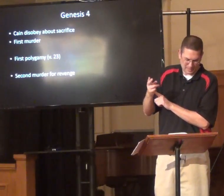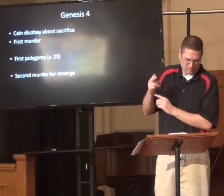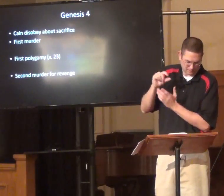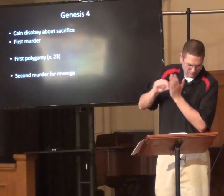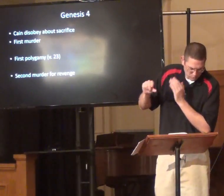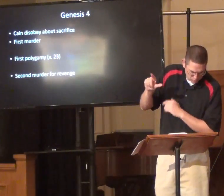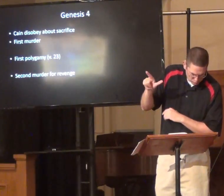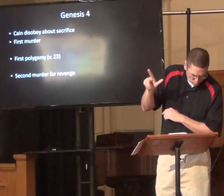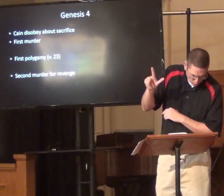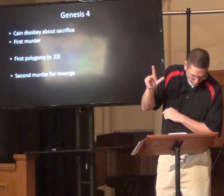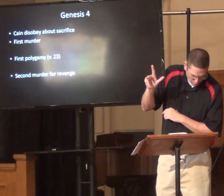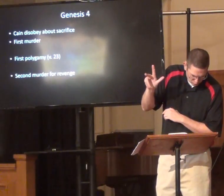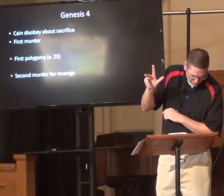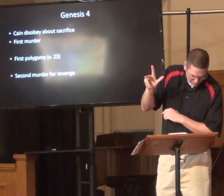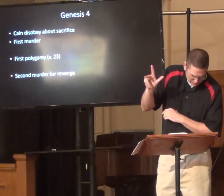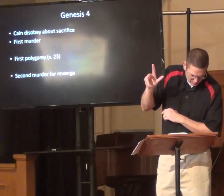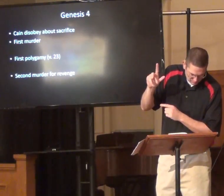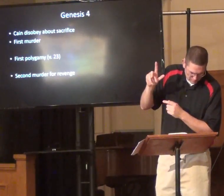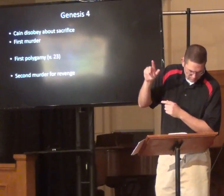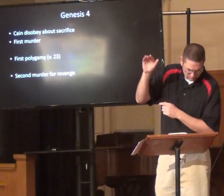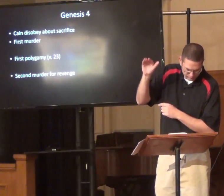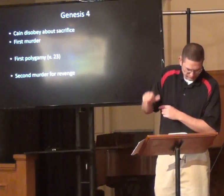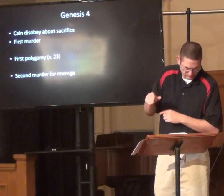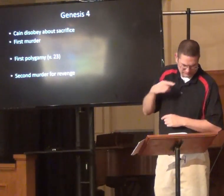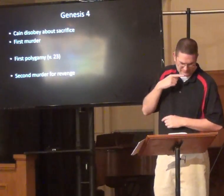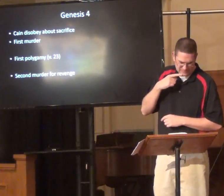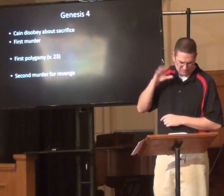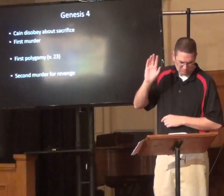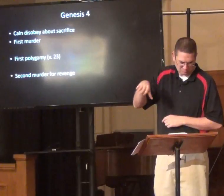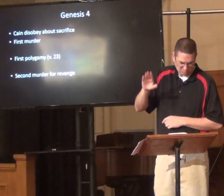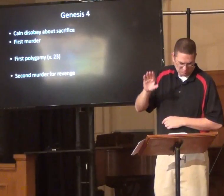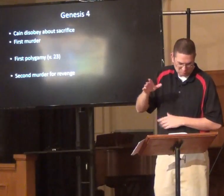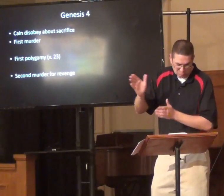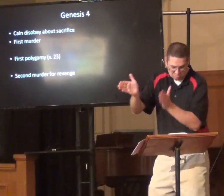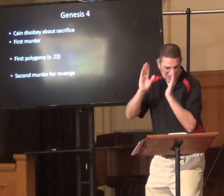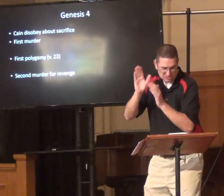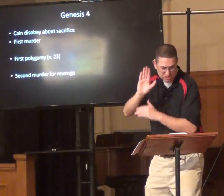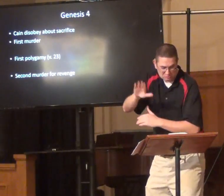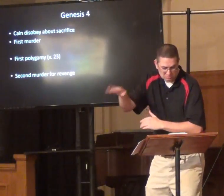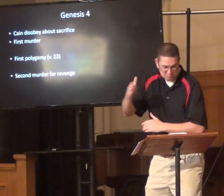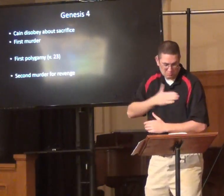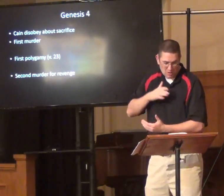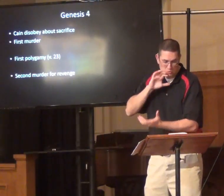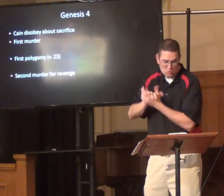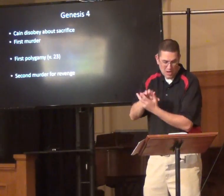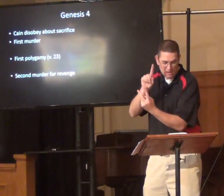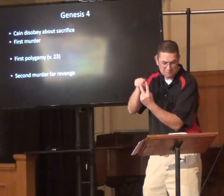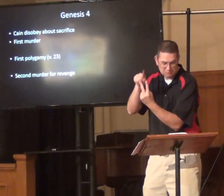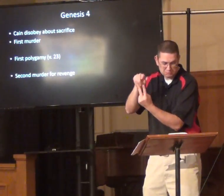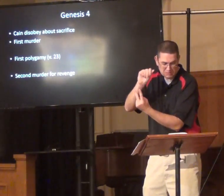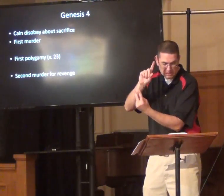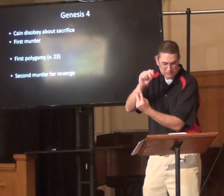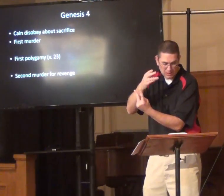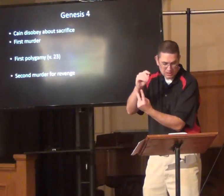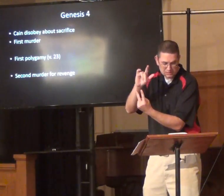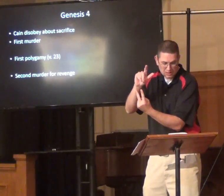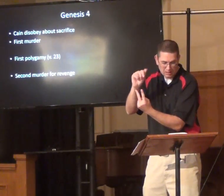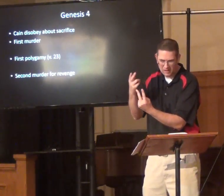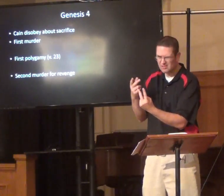forth. Laish, if you read on down, said, pay attention to my